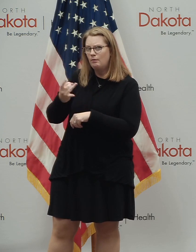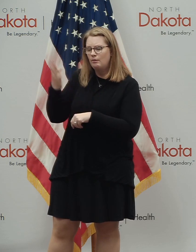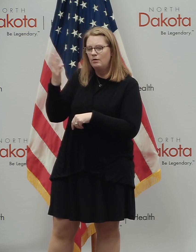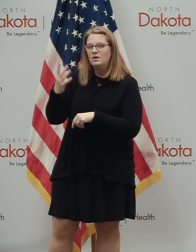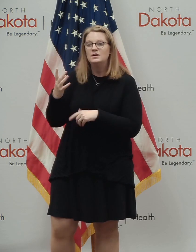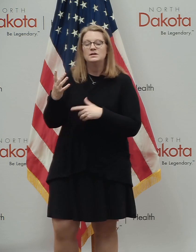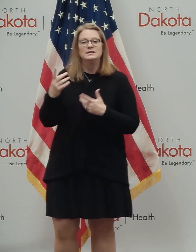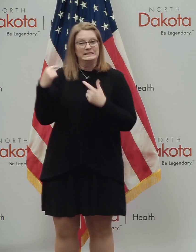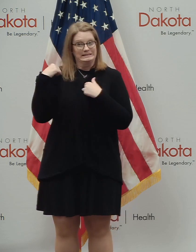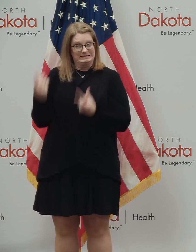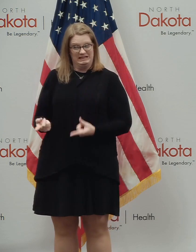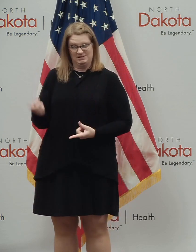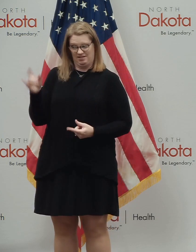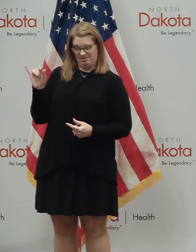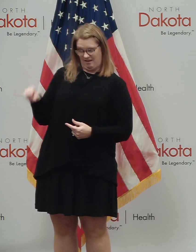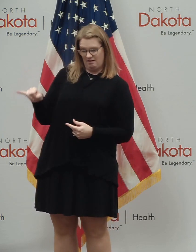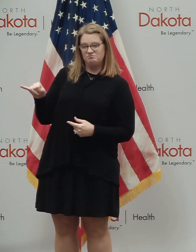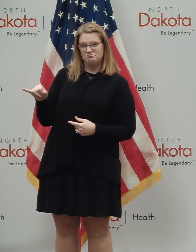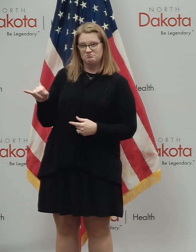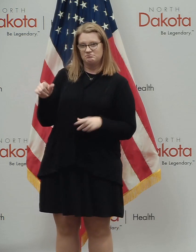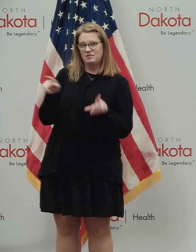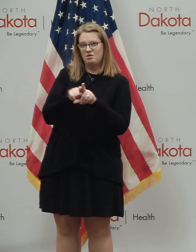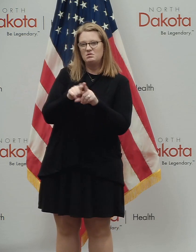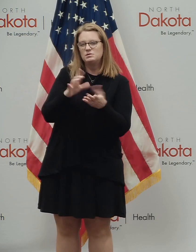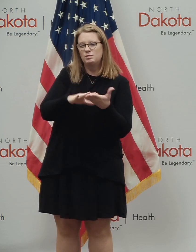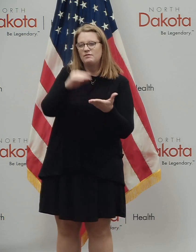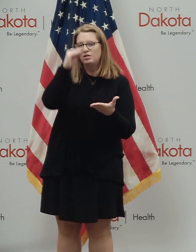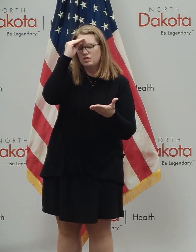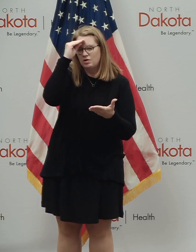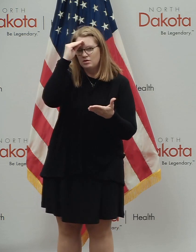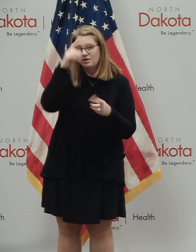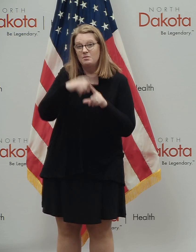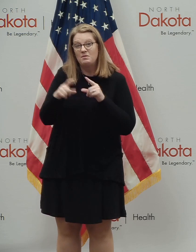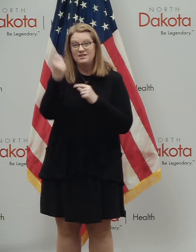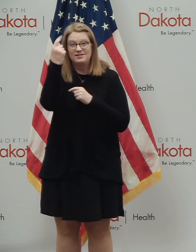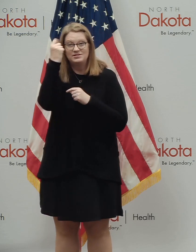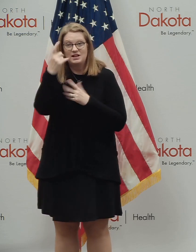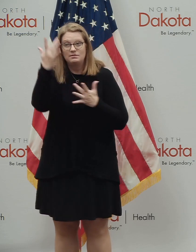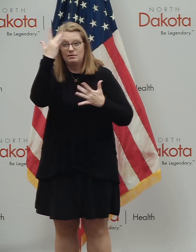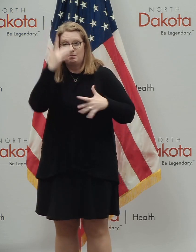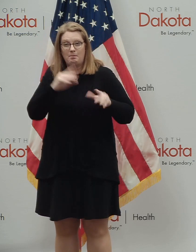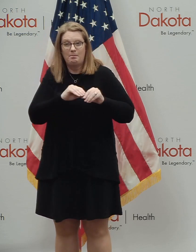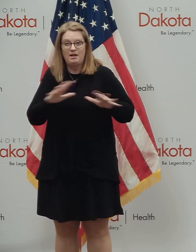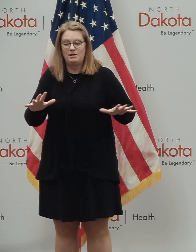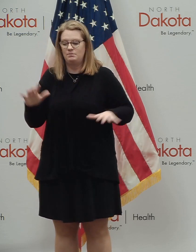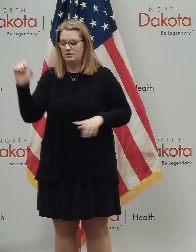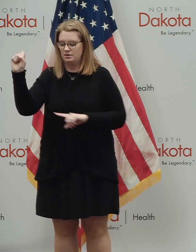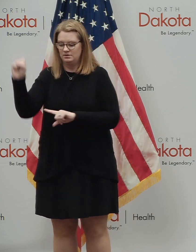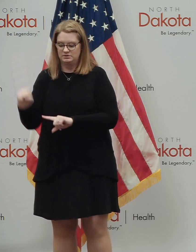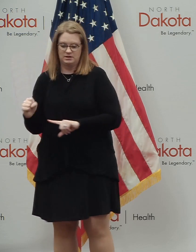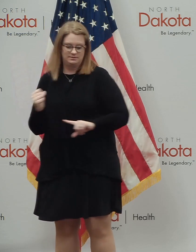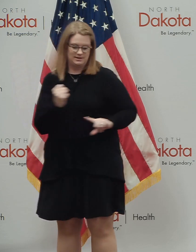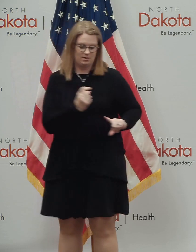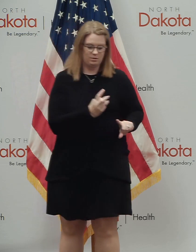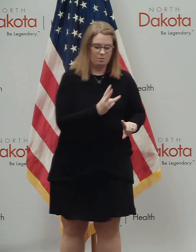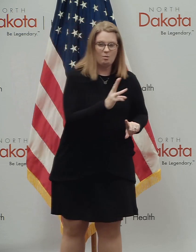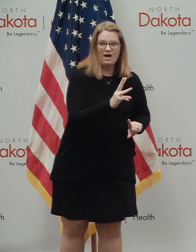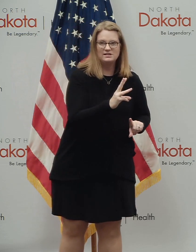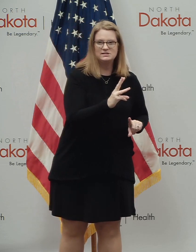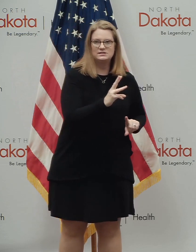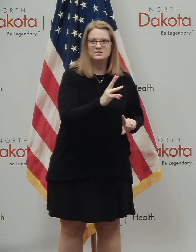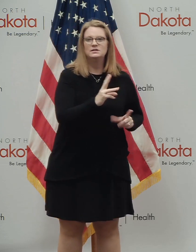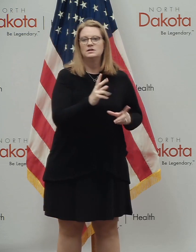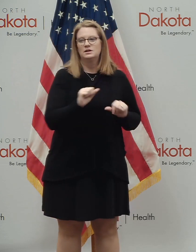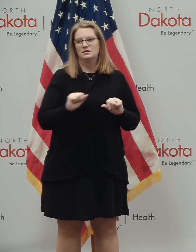lot since that time frame, but we also watched the pandemic move to the south and then to the southwest. We